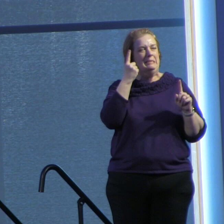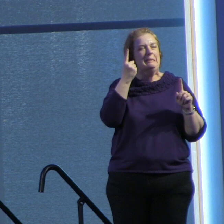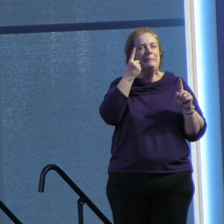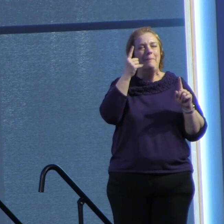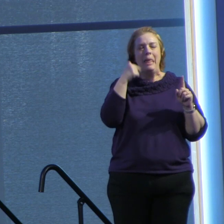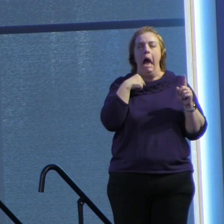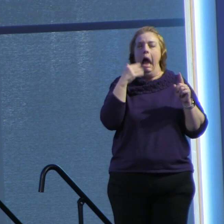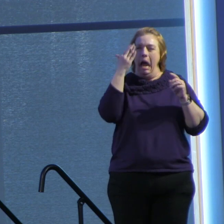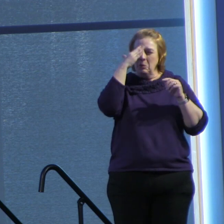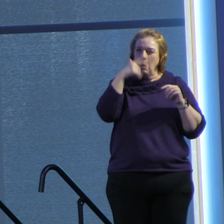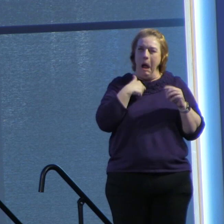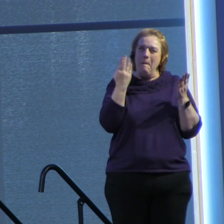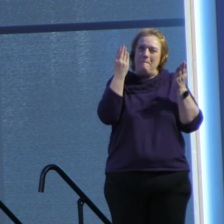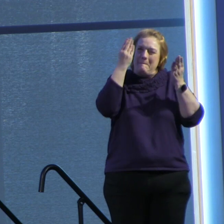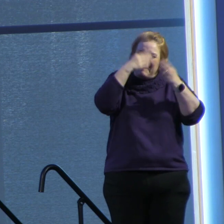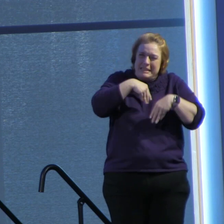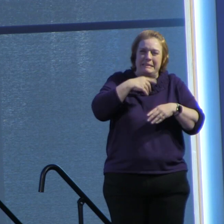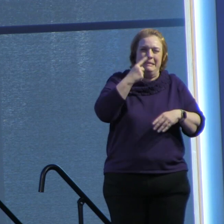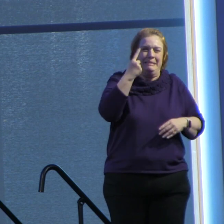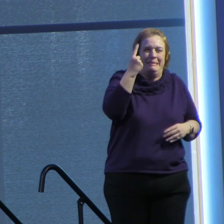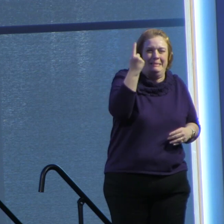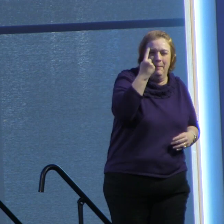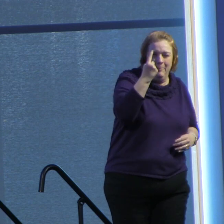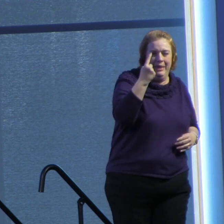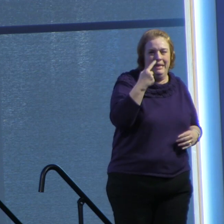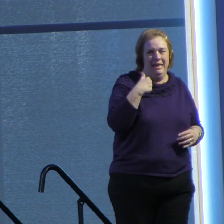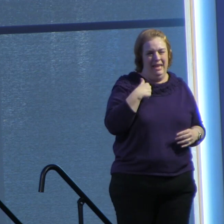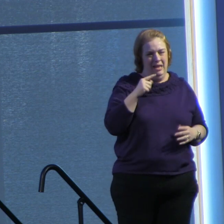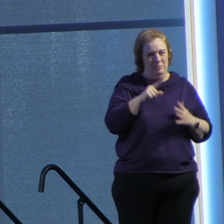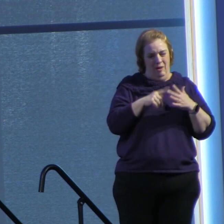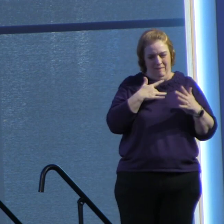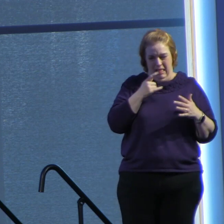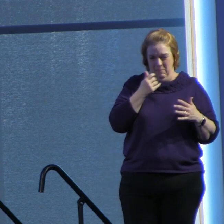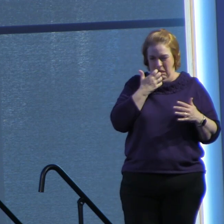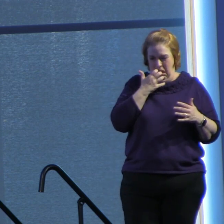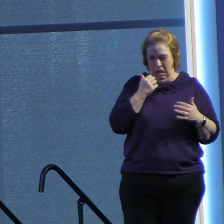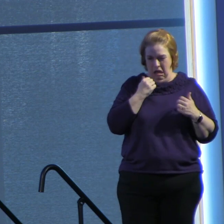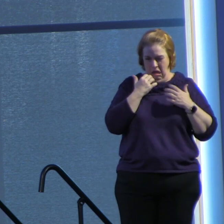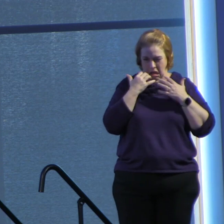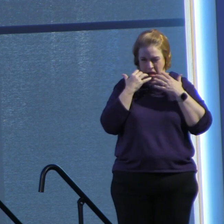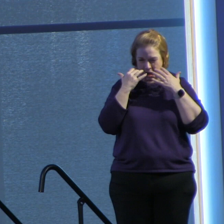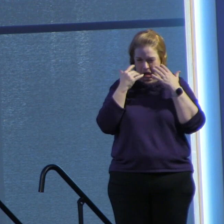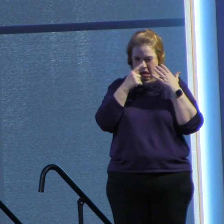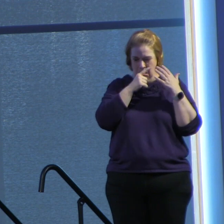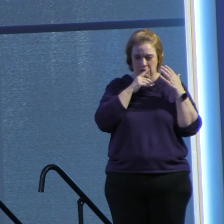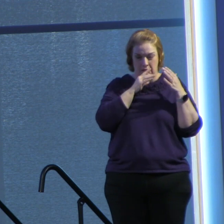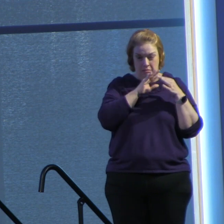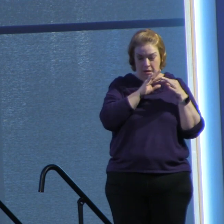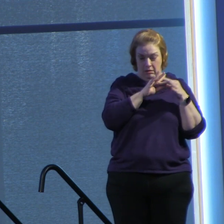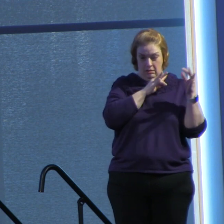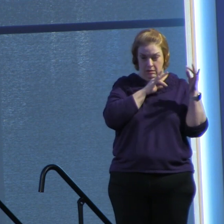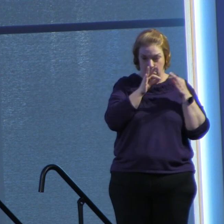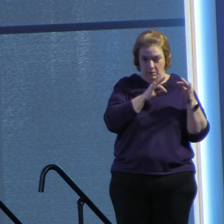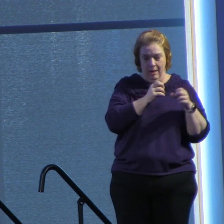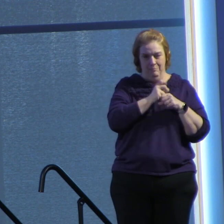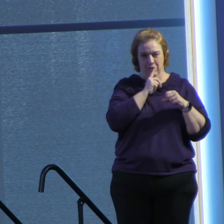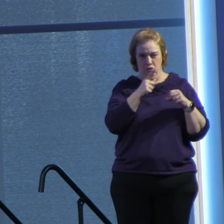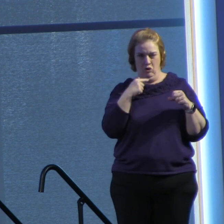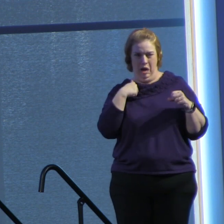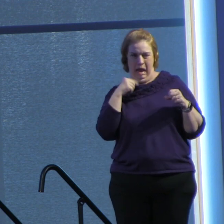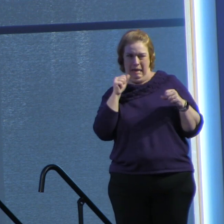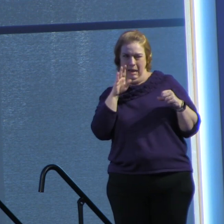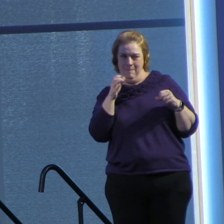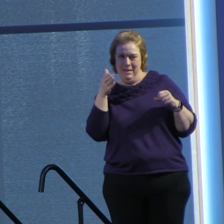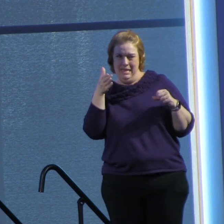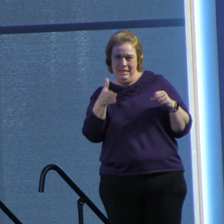missing something. And I'm starting to feel kind of hot, and he's still kind of talking and explaining and making sure I can be